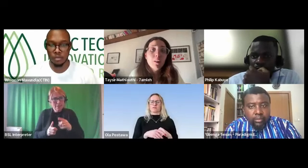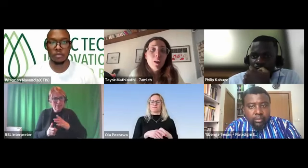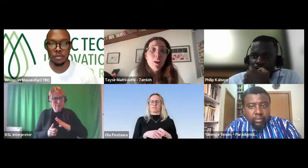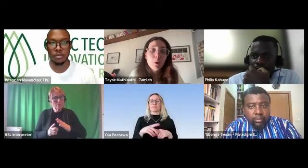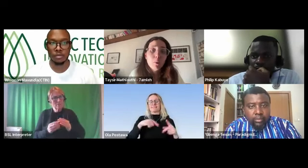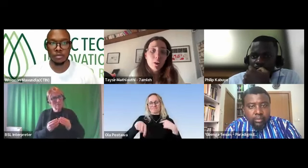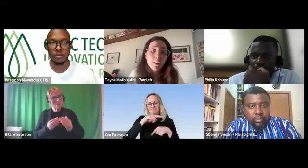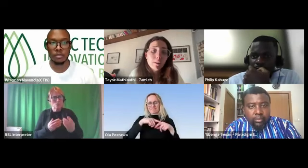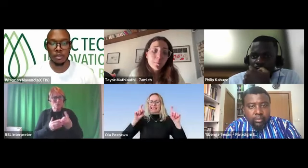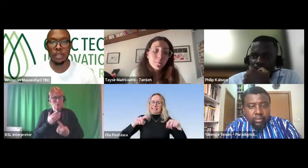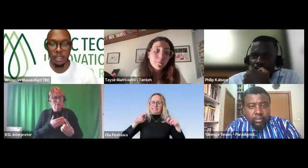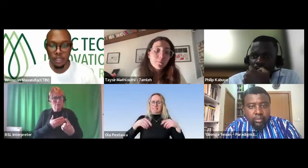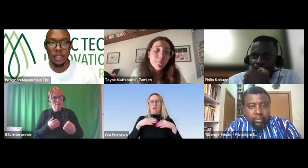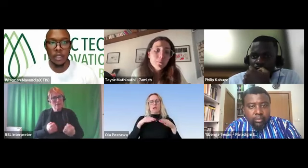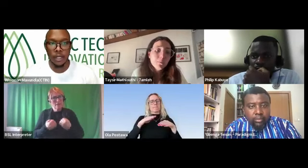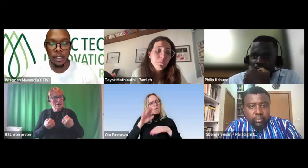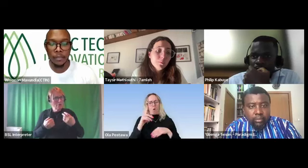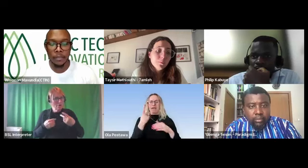the way we're working.